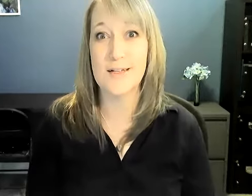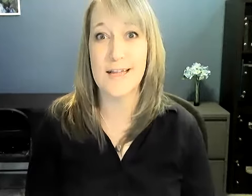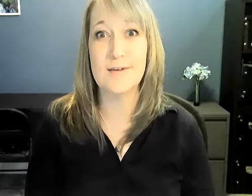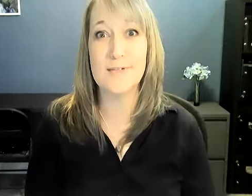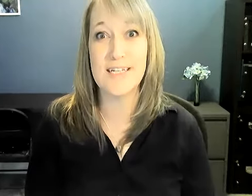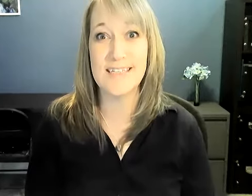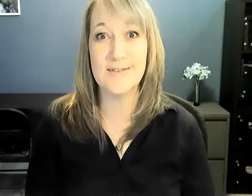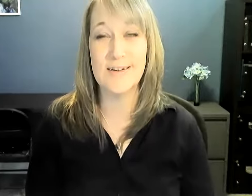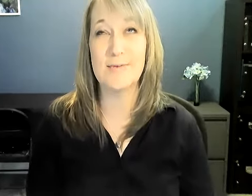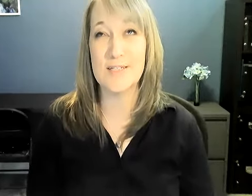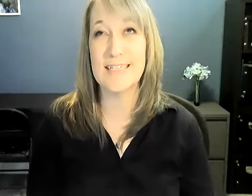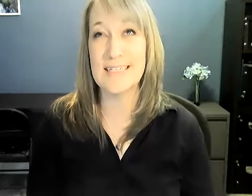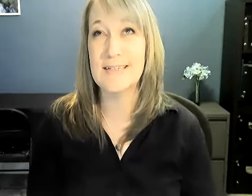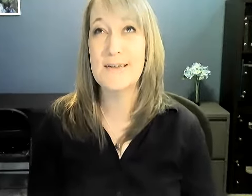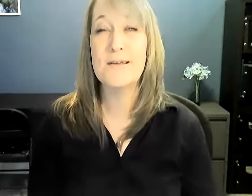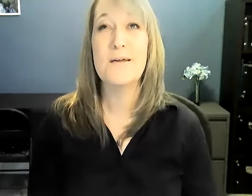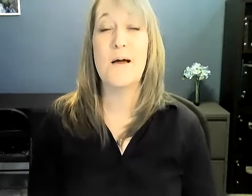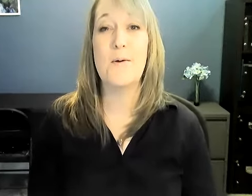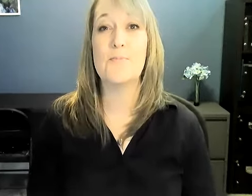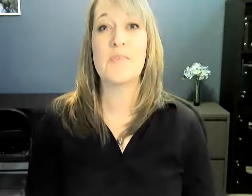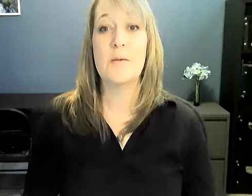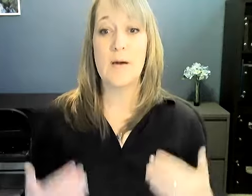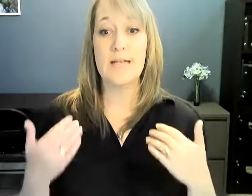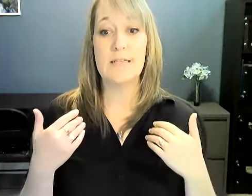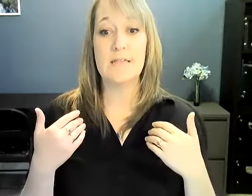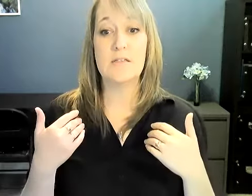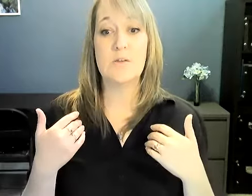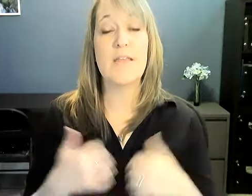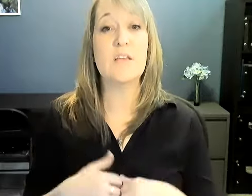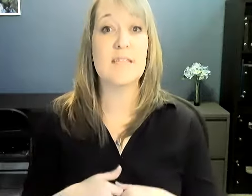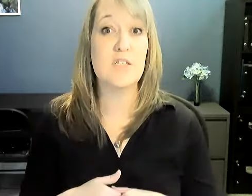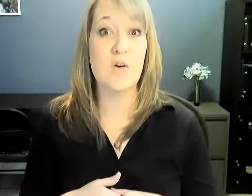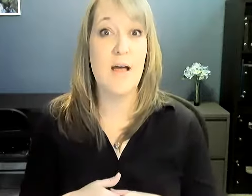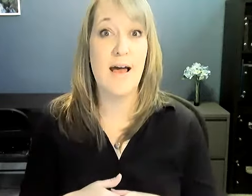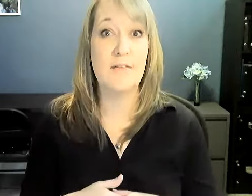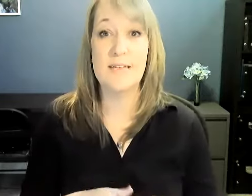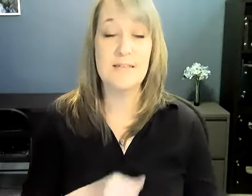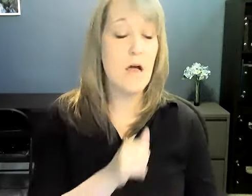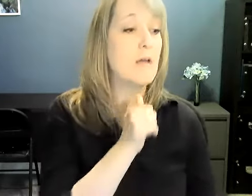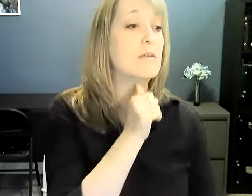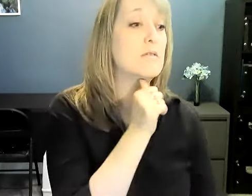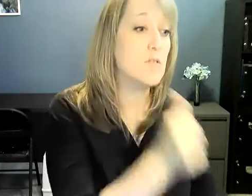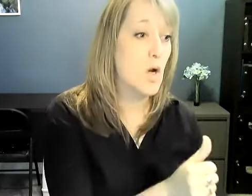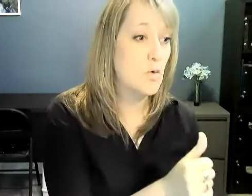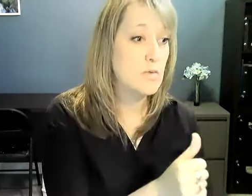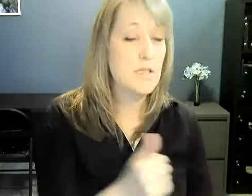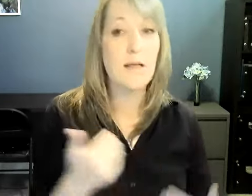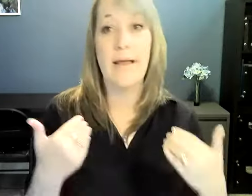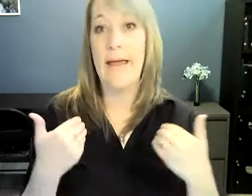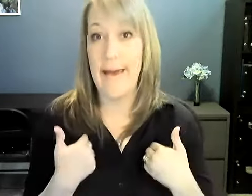like. I wish I do. I wish I did. But the way that you sign don't have is not don't